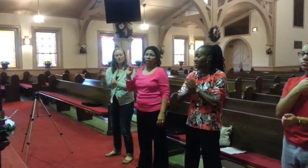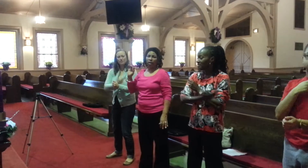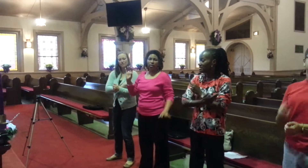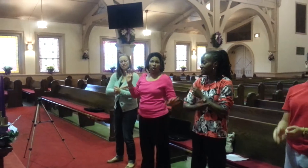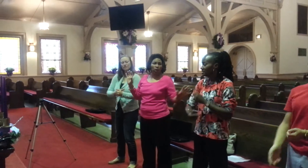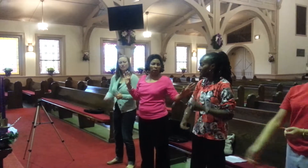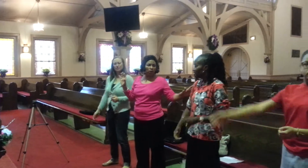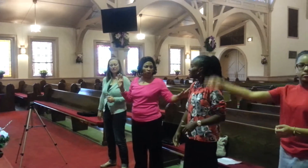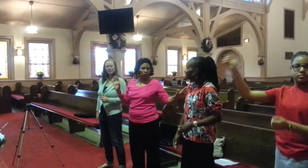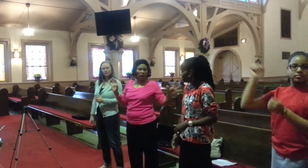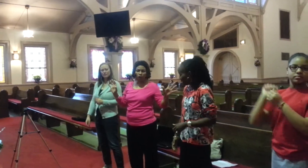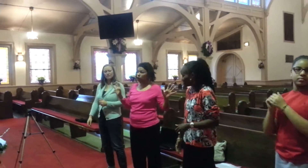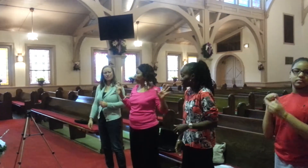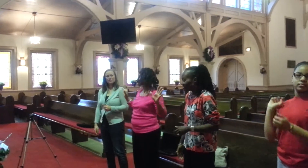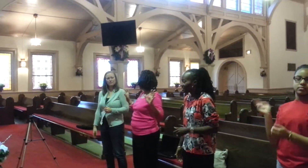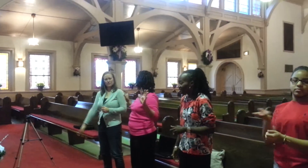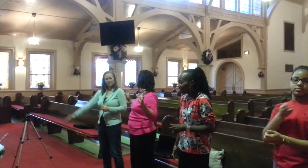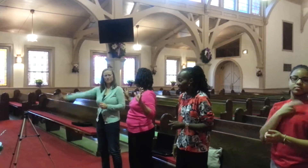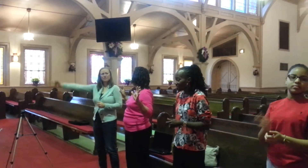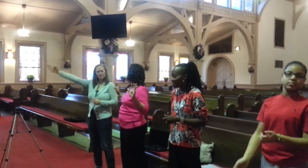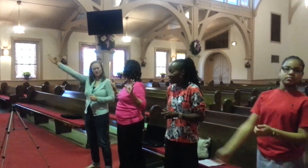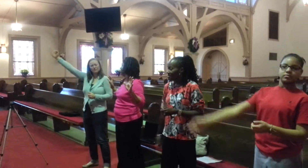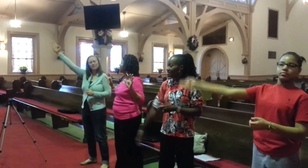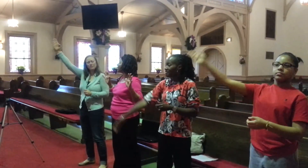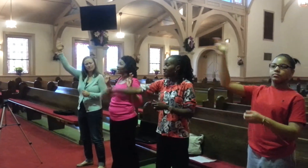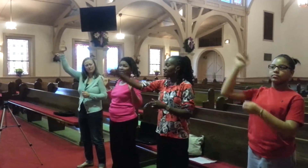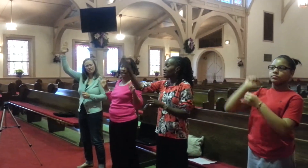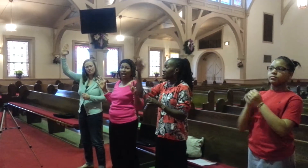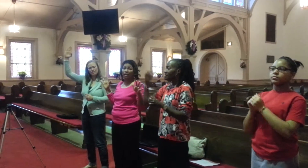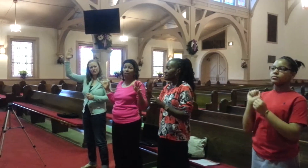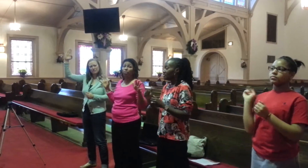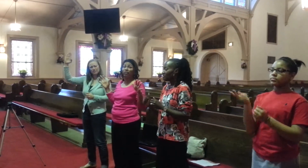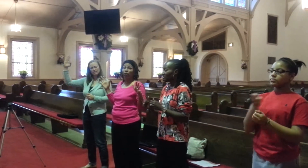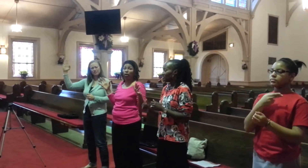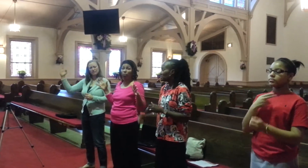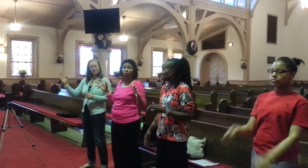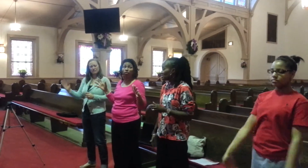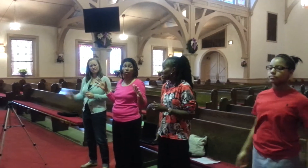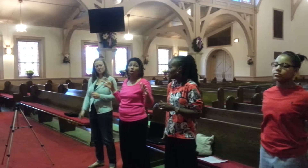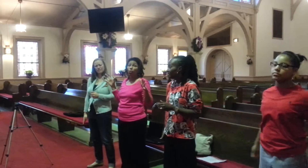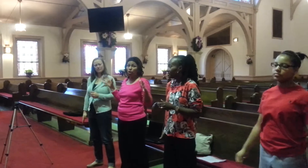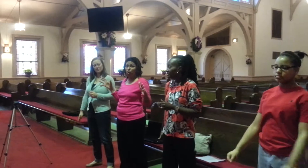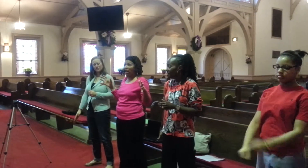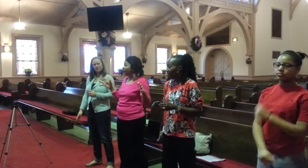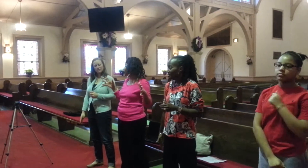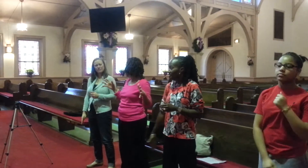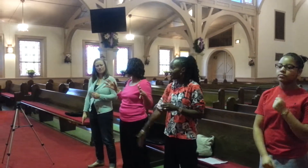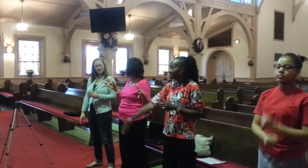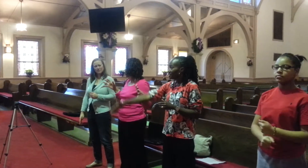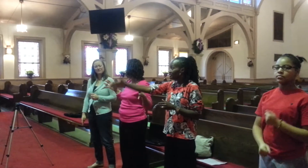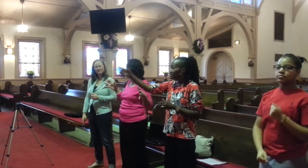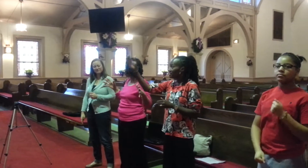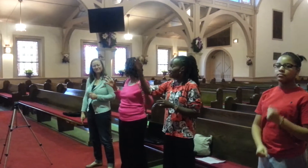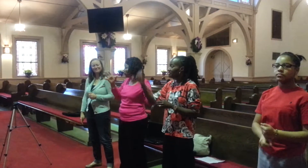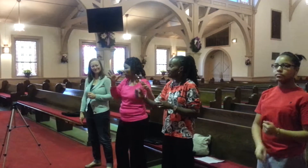and don't cut God short is the most important thing, okay? Because that sign is going to be very beautiful when you have it synchronized with 6 people and